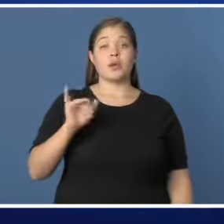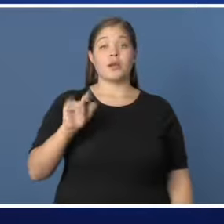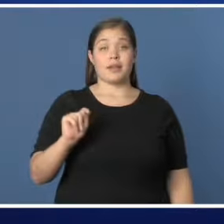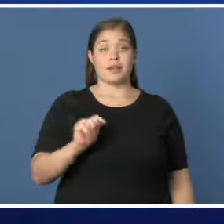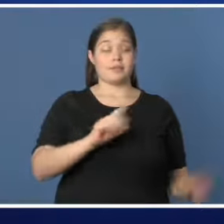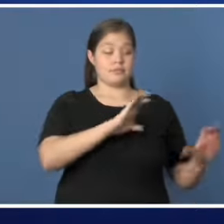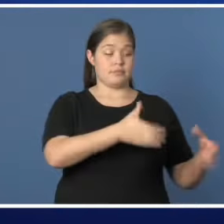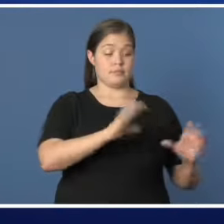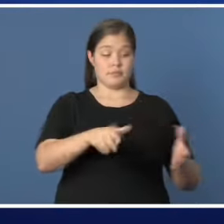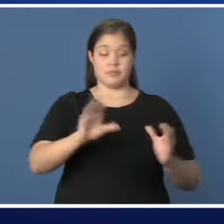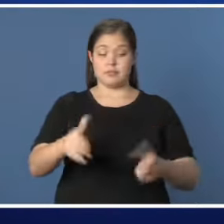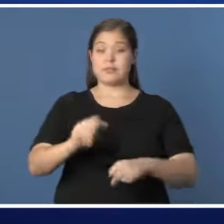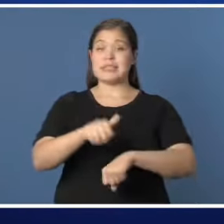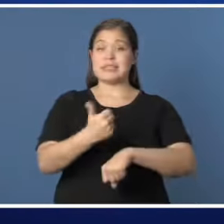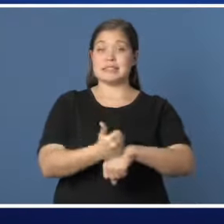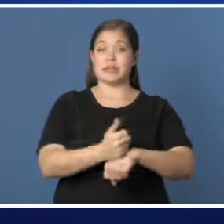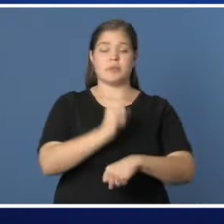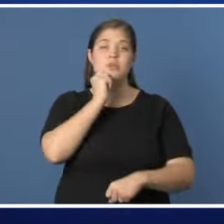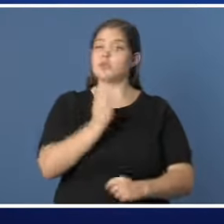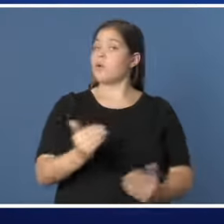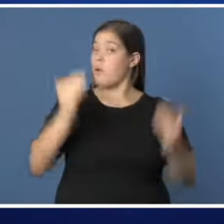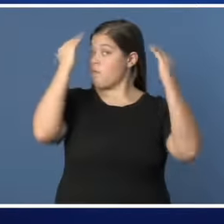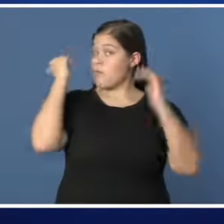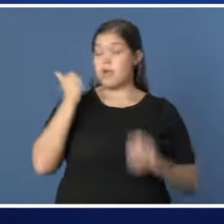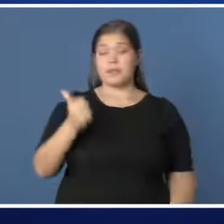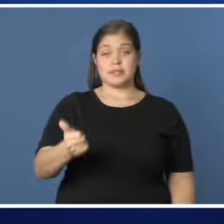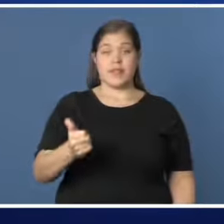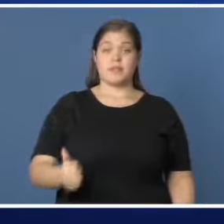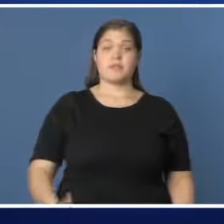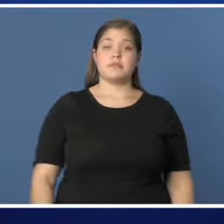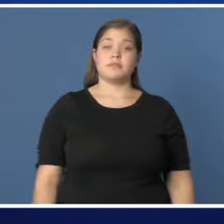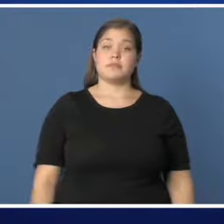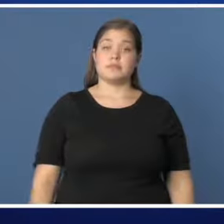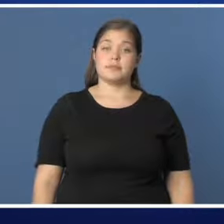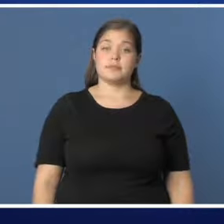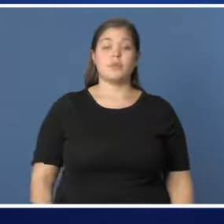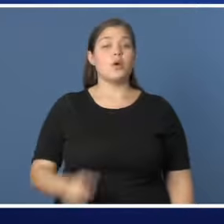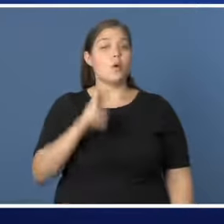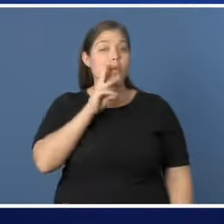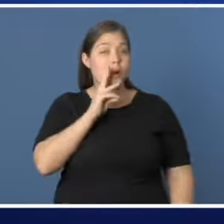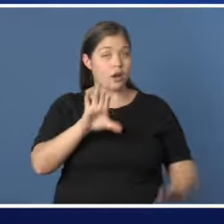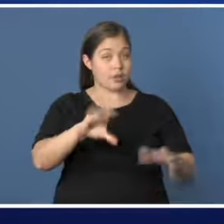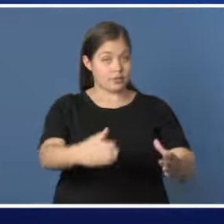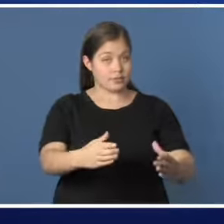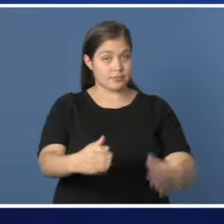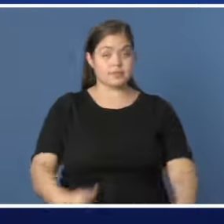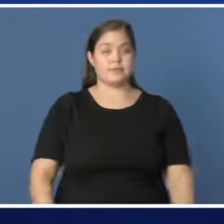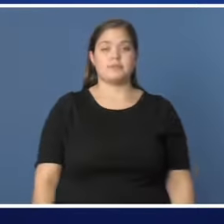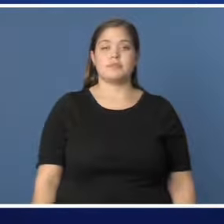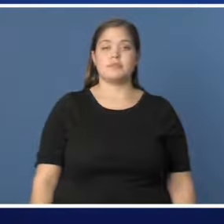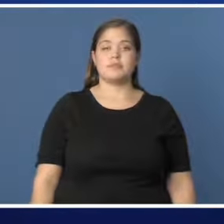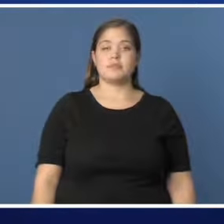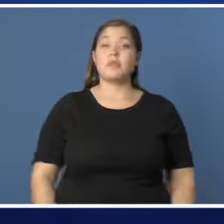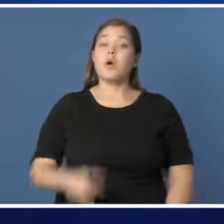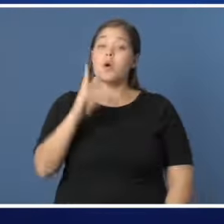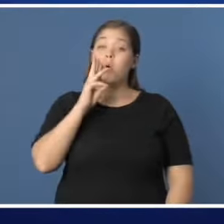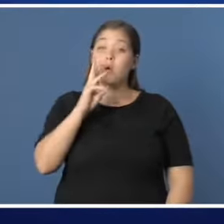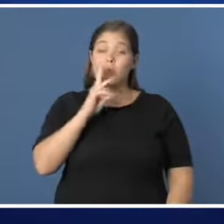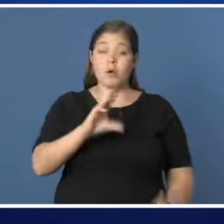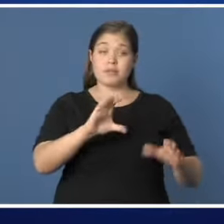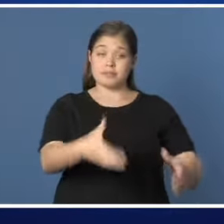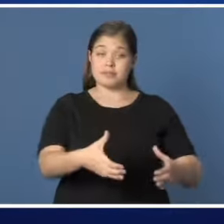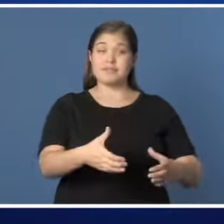Assemble your kit in sections so the process does not seem overwhelming. Water. Store